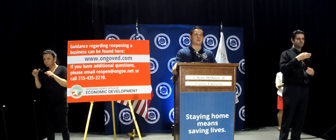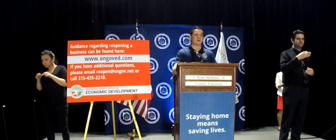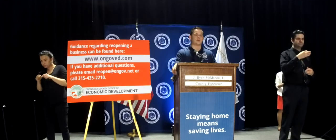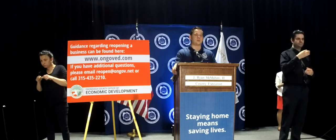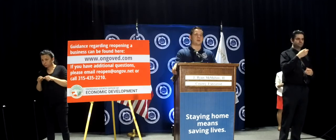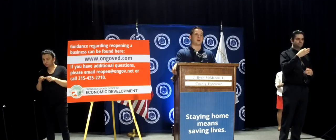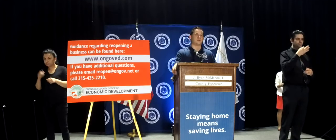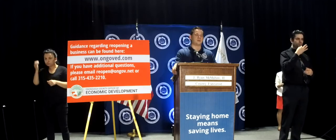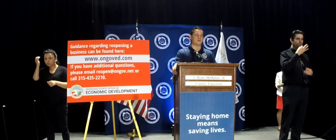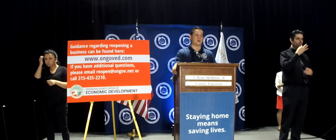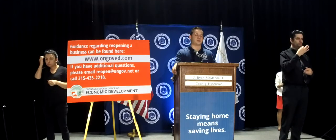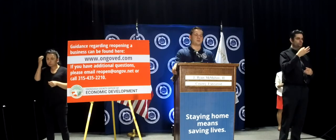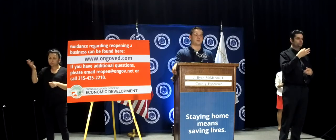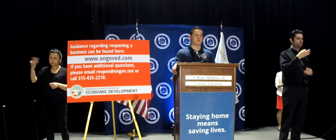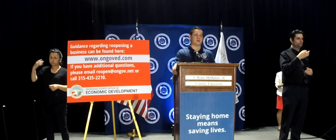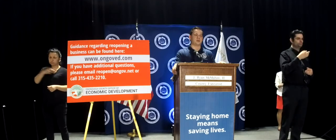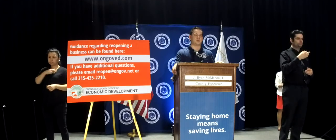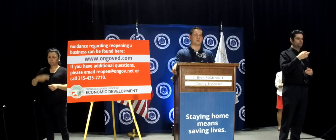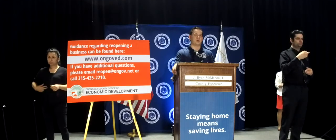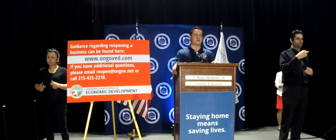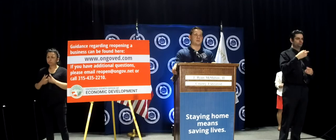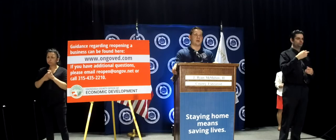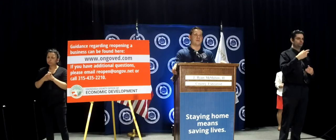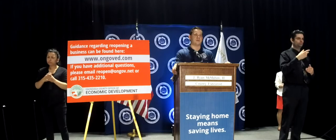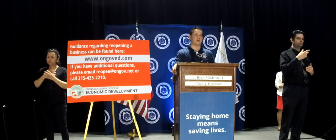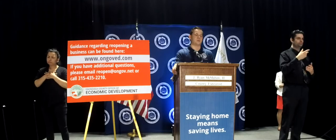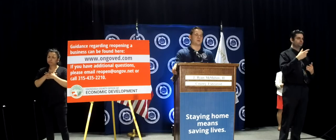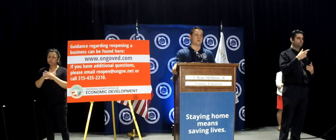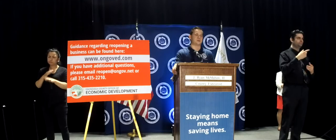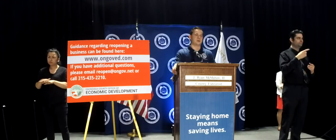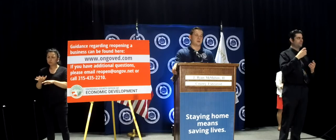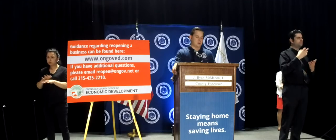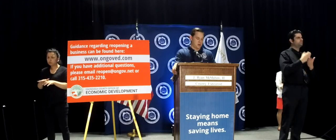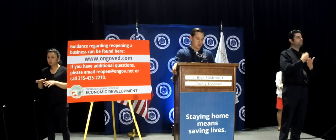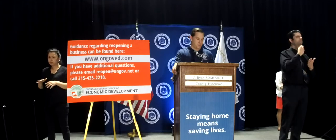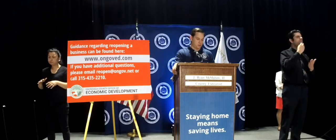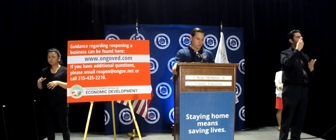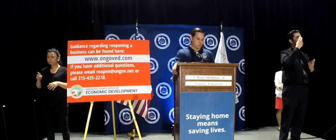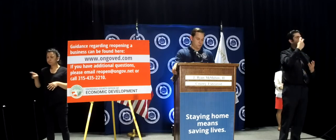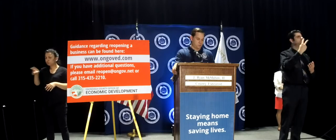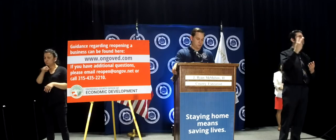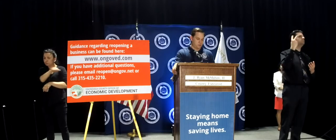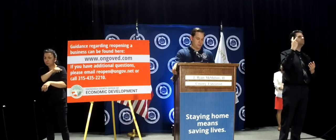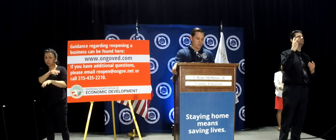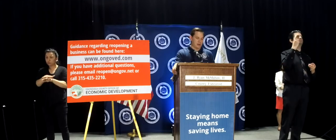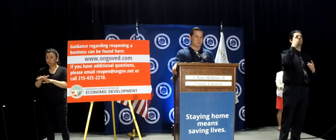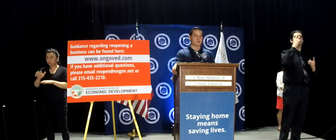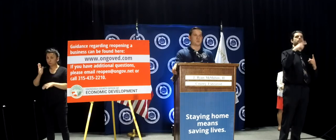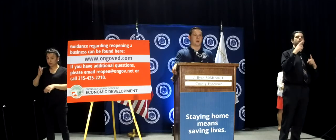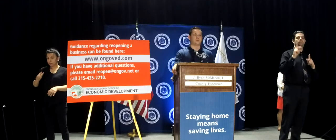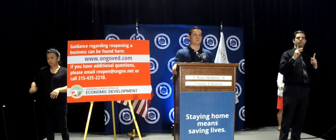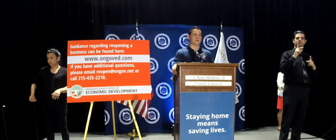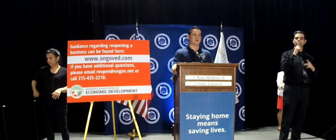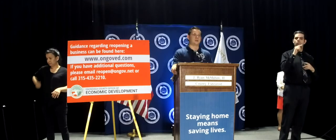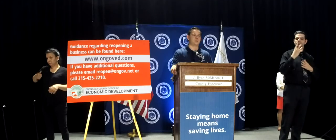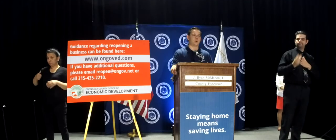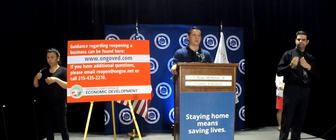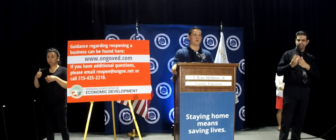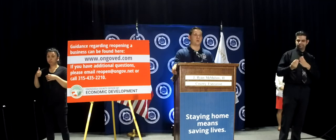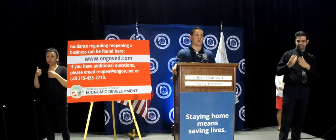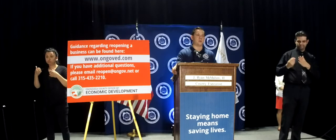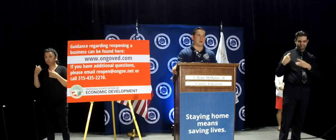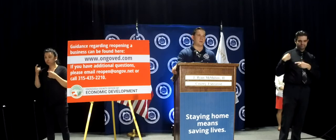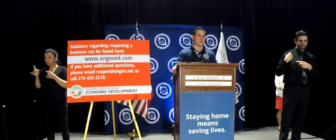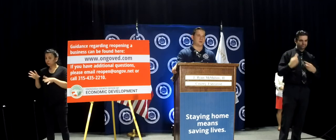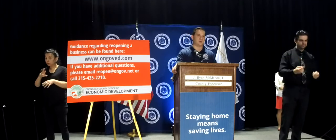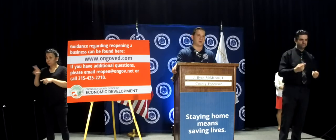who have given the ultimate life, paid the ultimate price on behalf of our liberties. But we can remember them as well. I think it's important